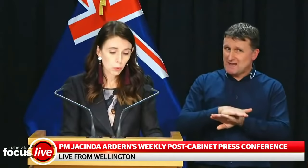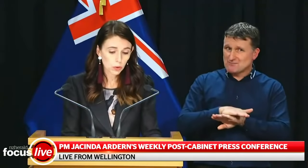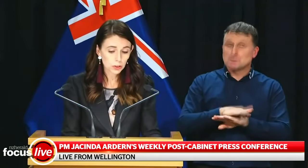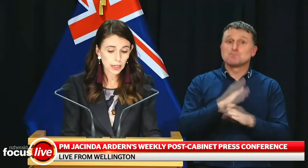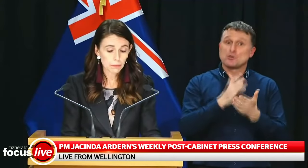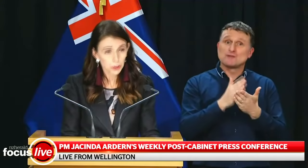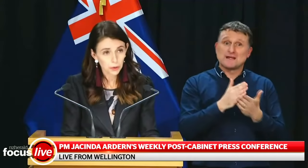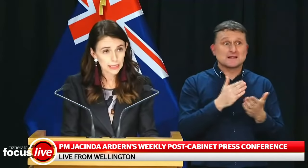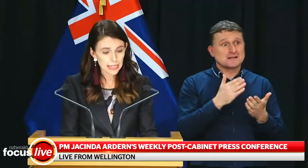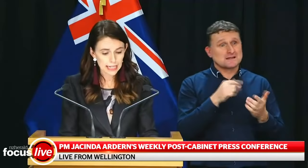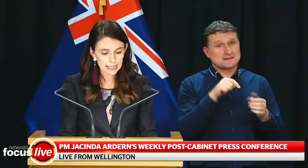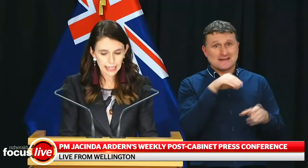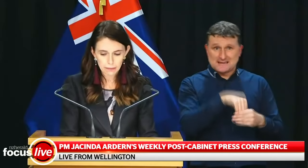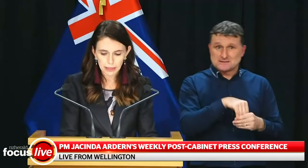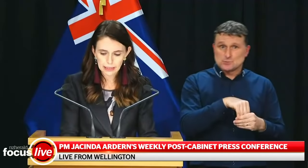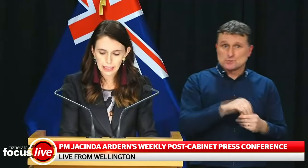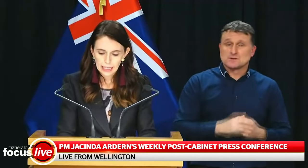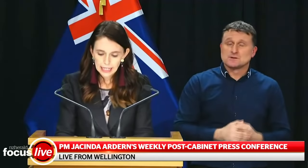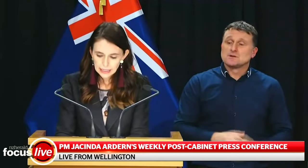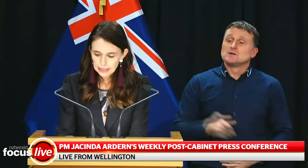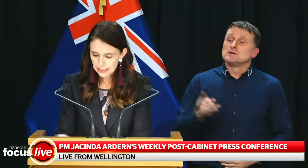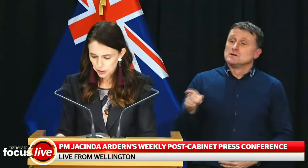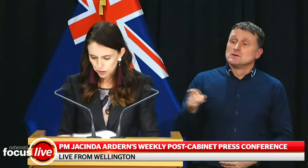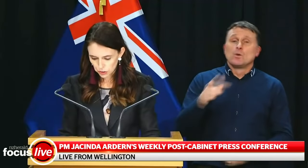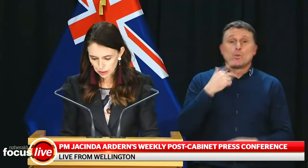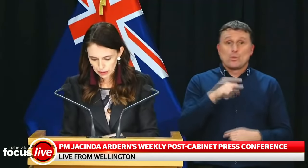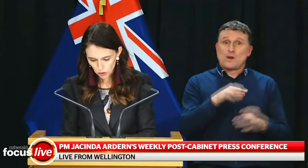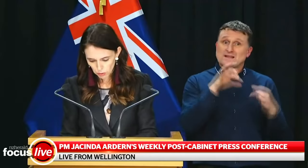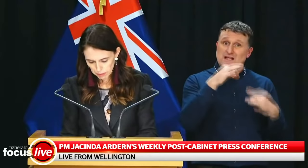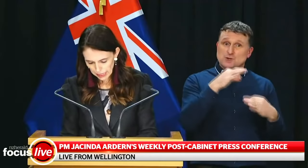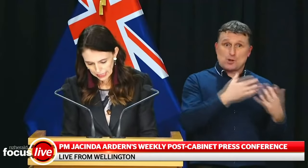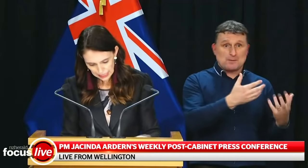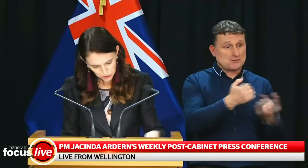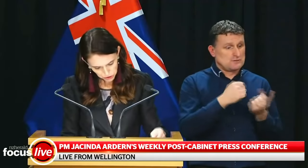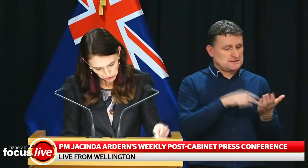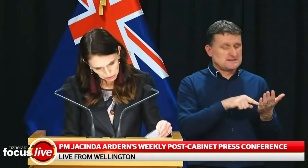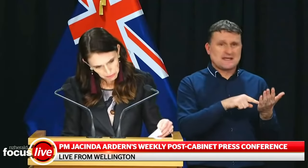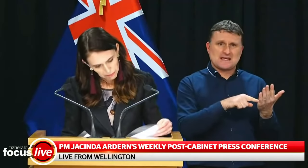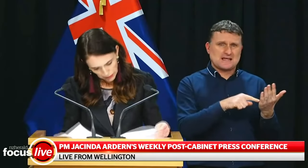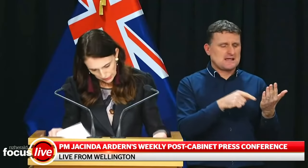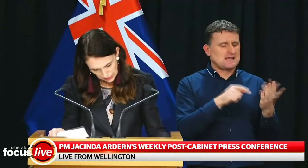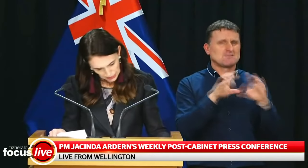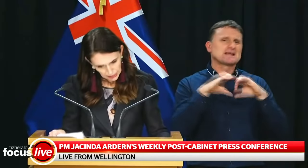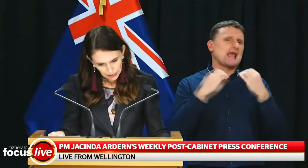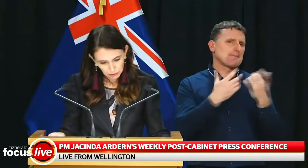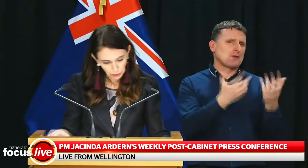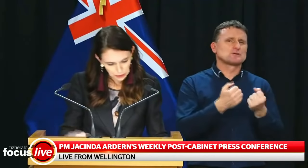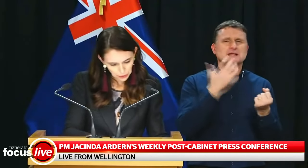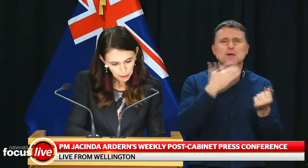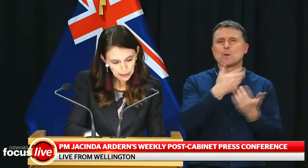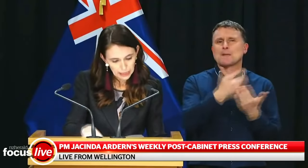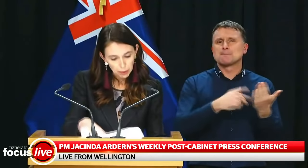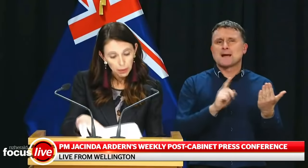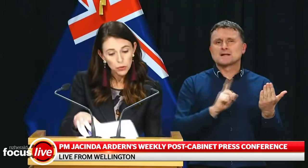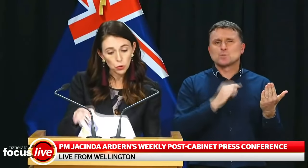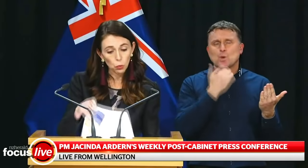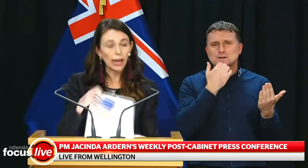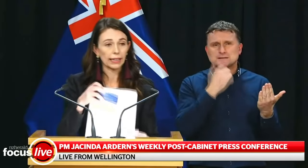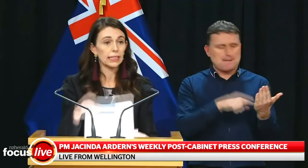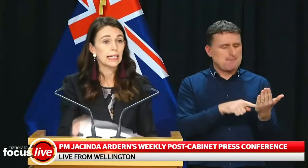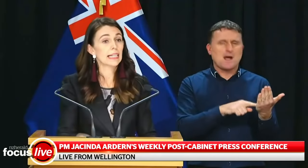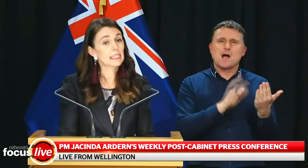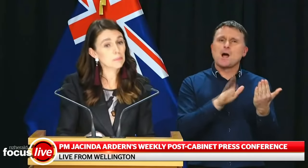was brought to us as a cabinet, in the discussion document on page, it's not numbered, in